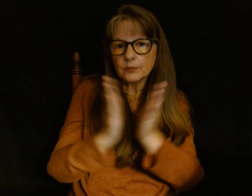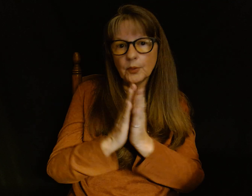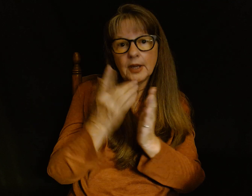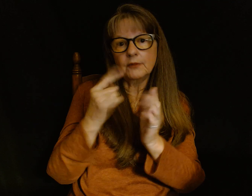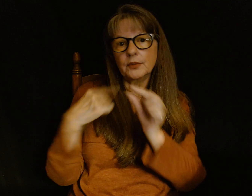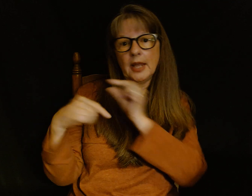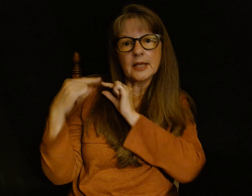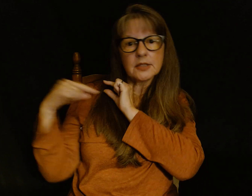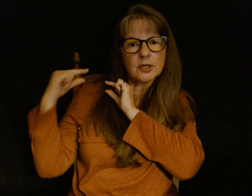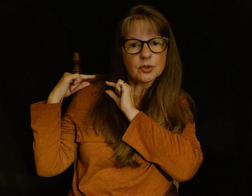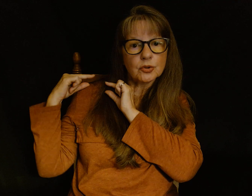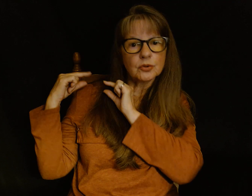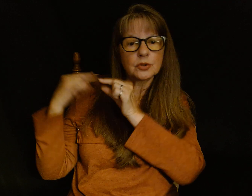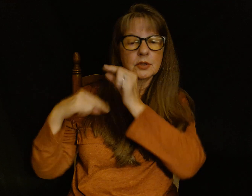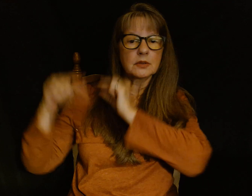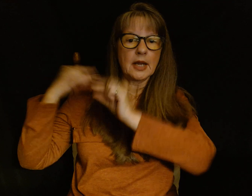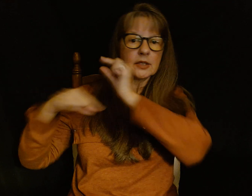praying for the ancestors.